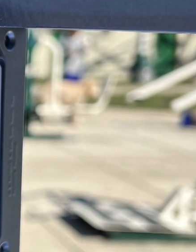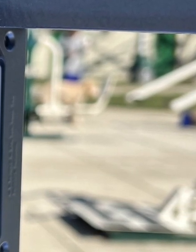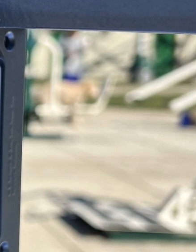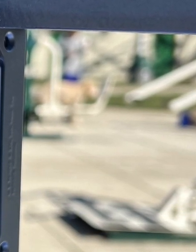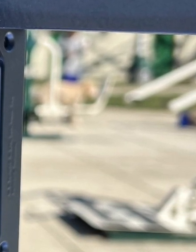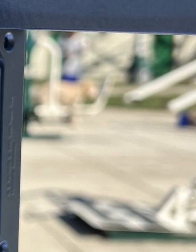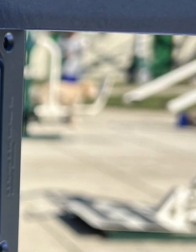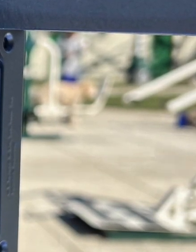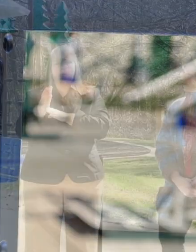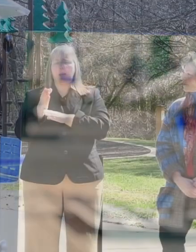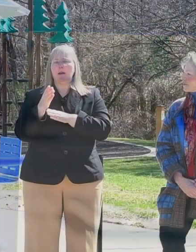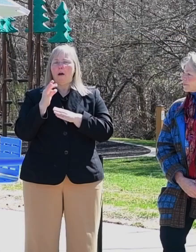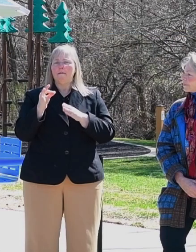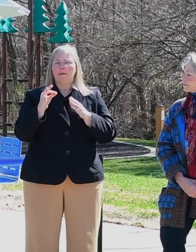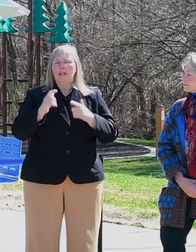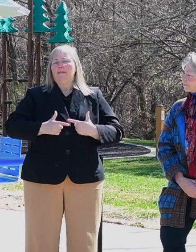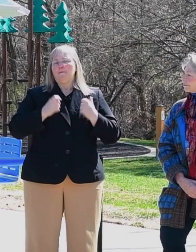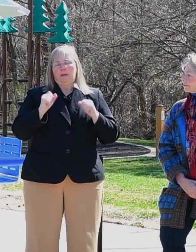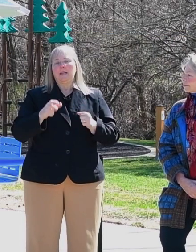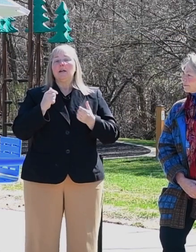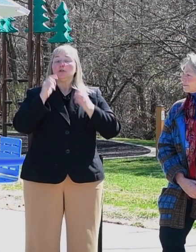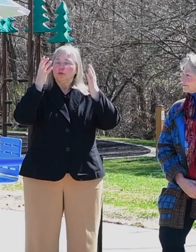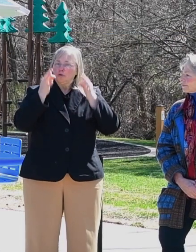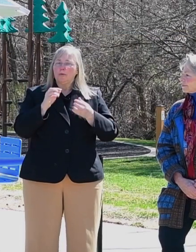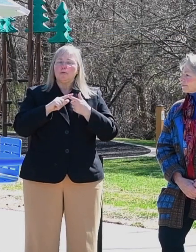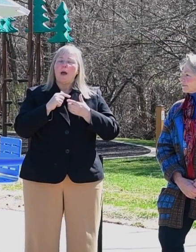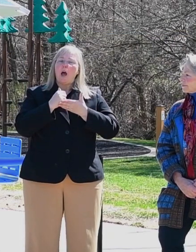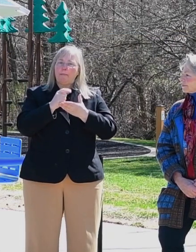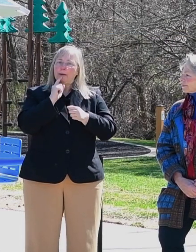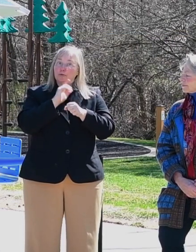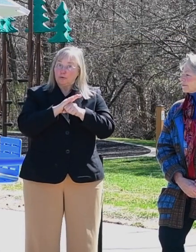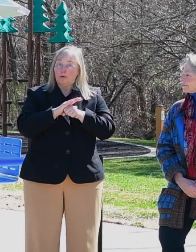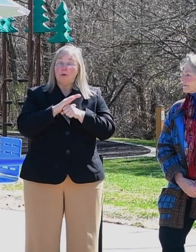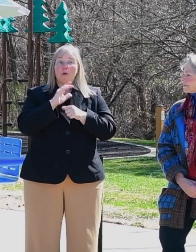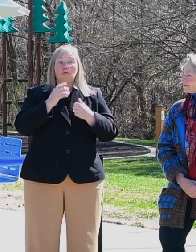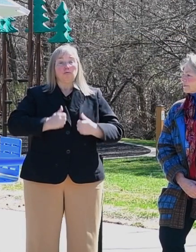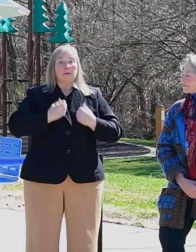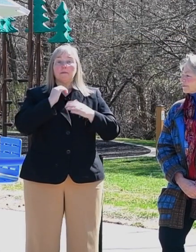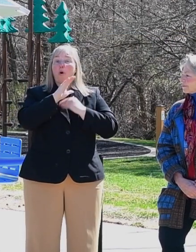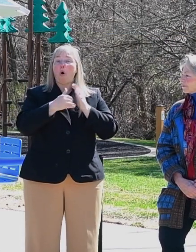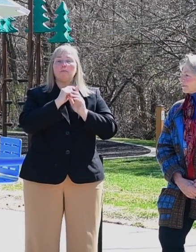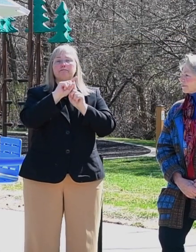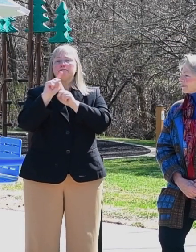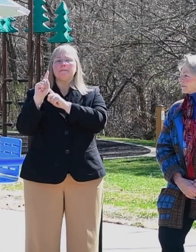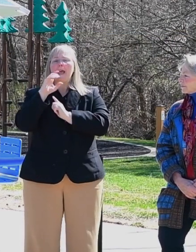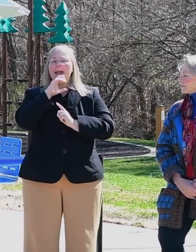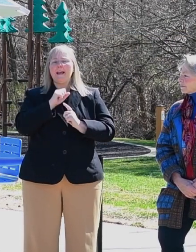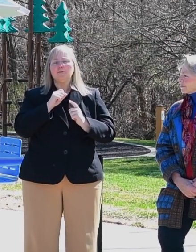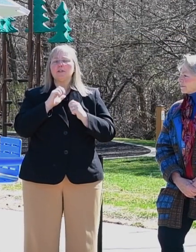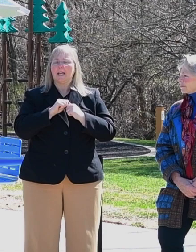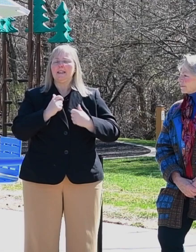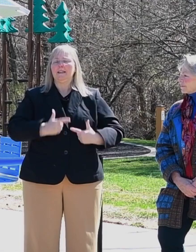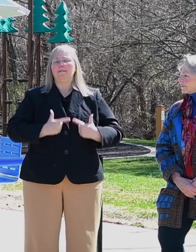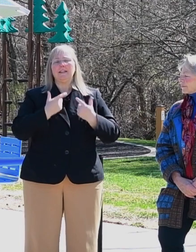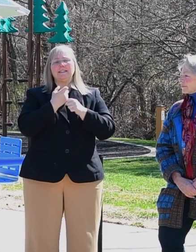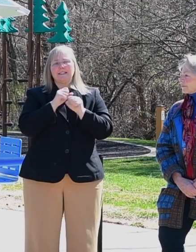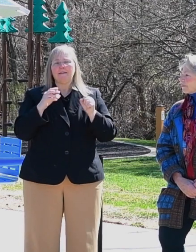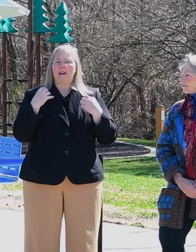livability, determined to help ensure that residents of all ages can live in a safe and healthy